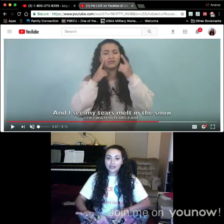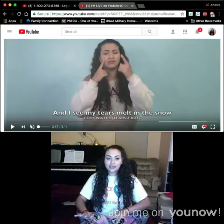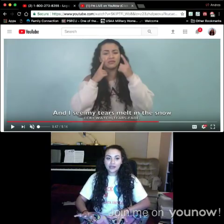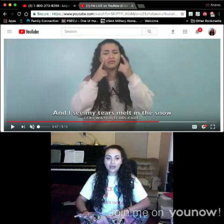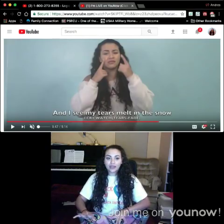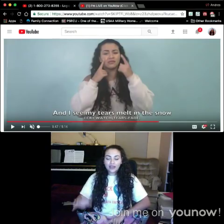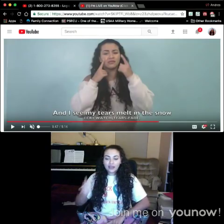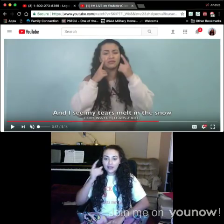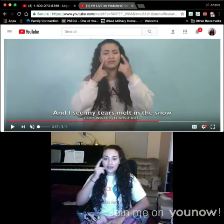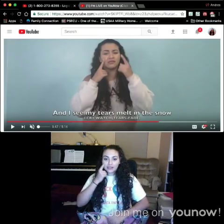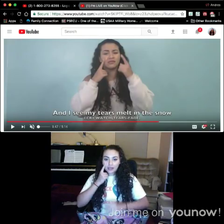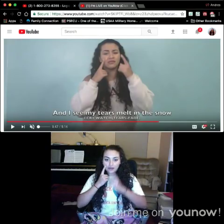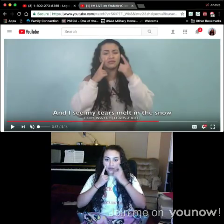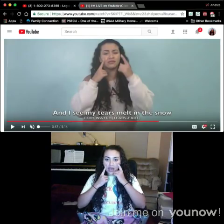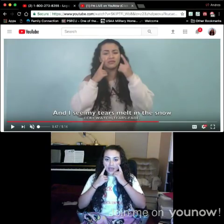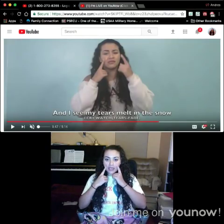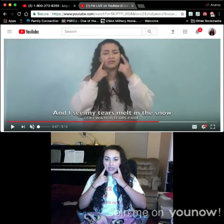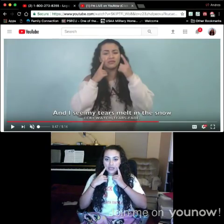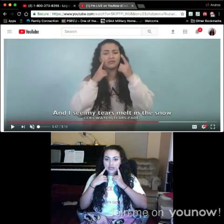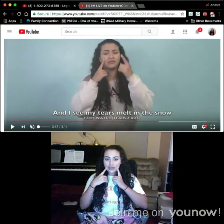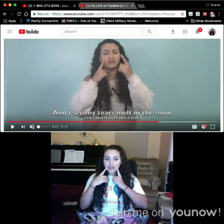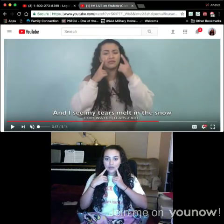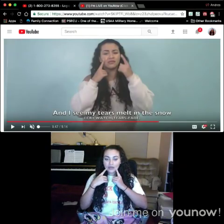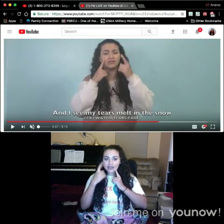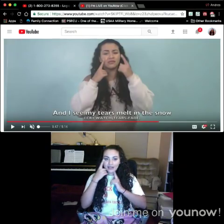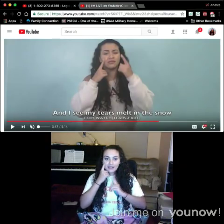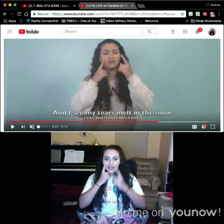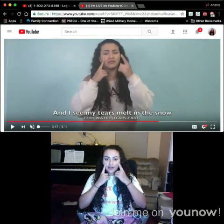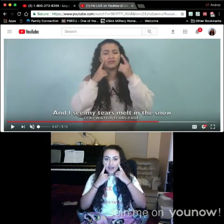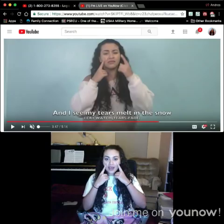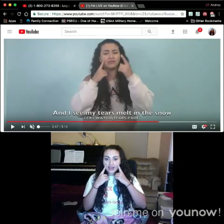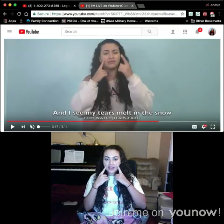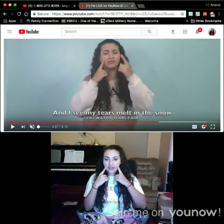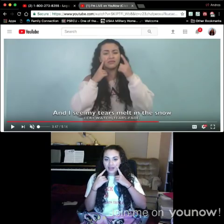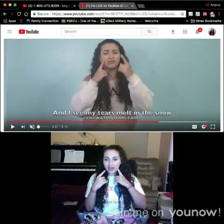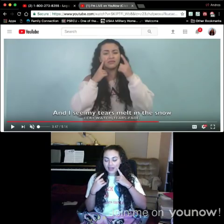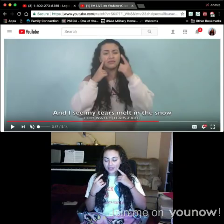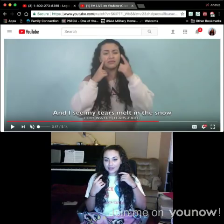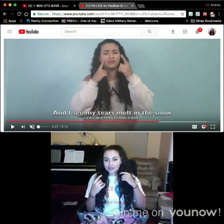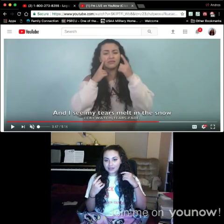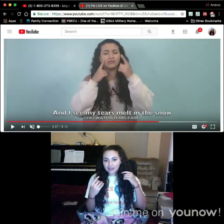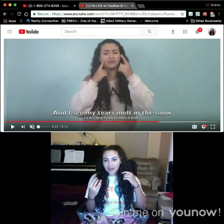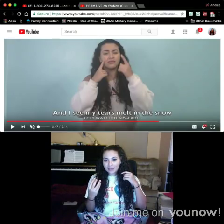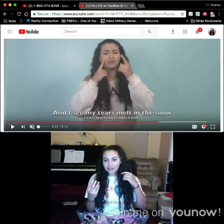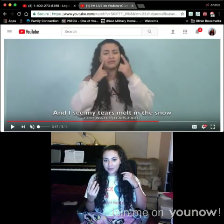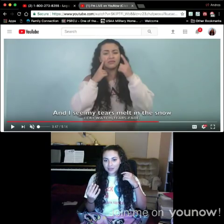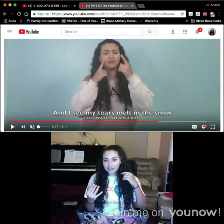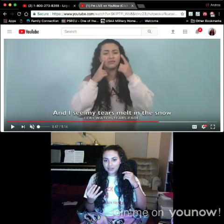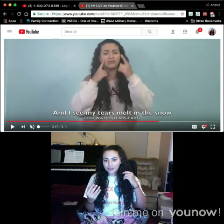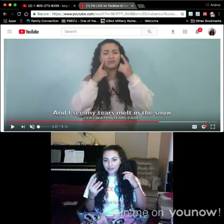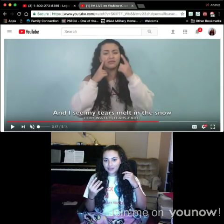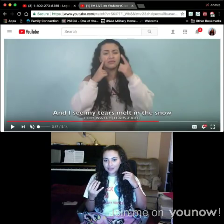that it's snowing, and then sign cry. What I did, I signed cry, and then I like had this be